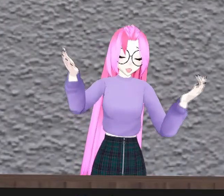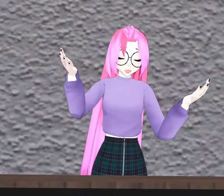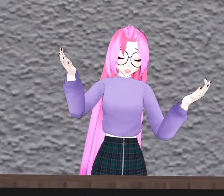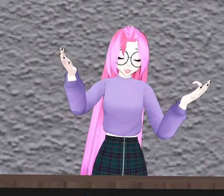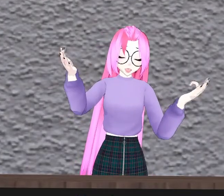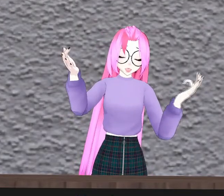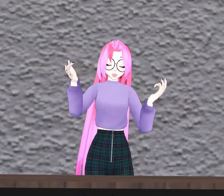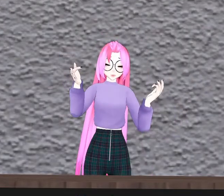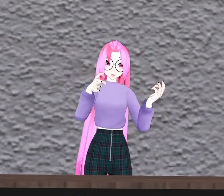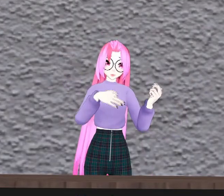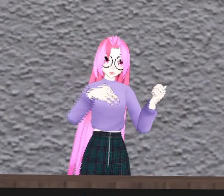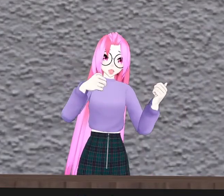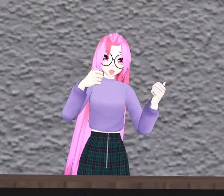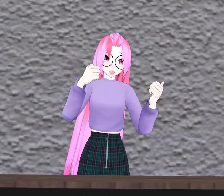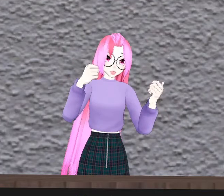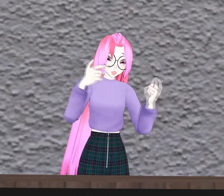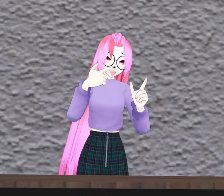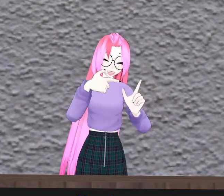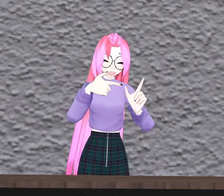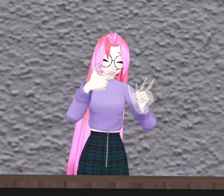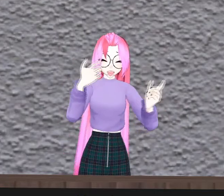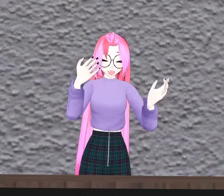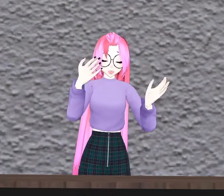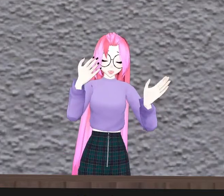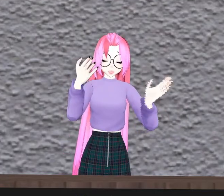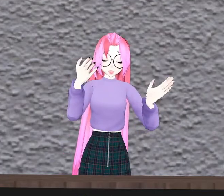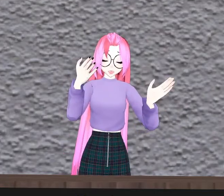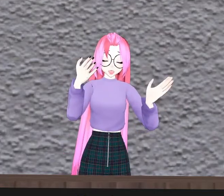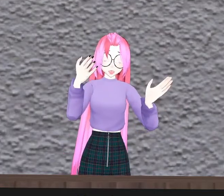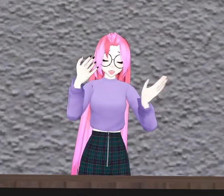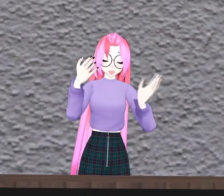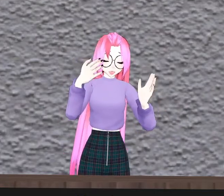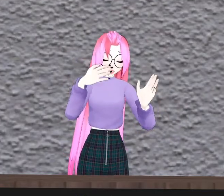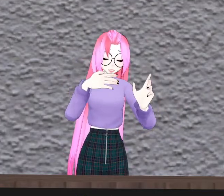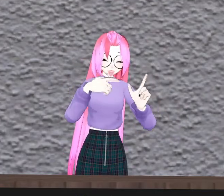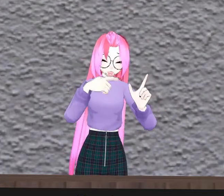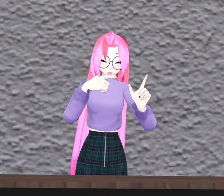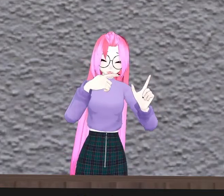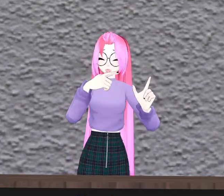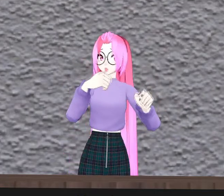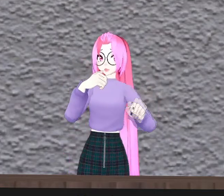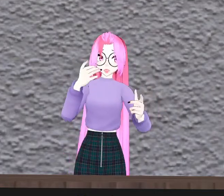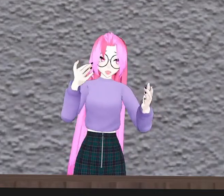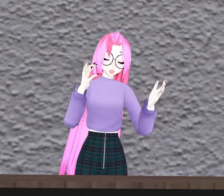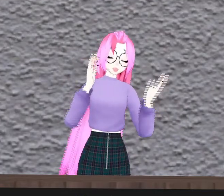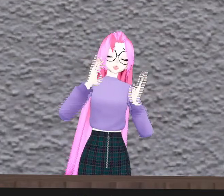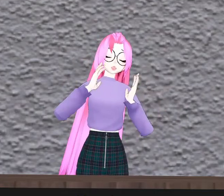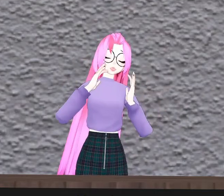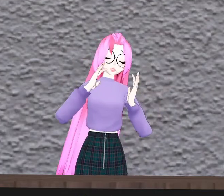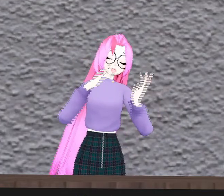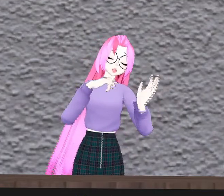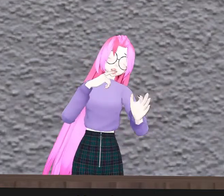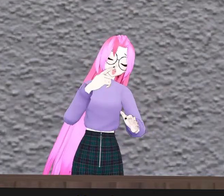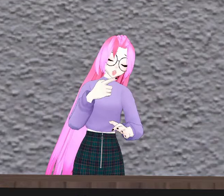oven today." So I'll show you signing small. maybe you're embarrassed, so you're telling a